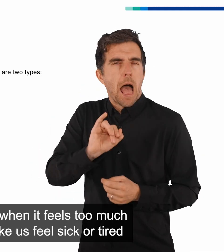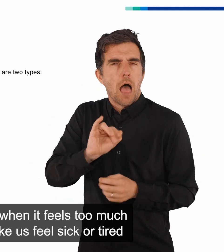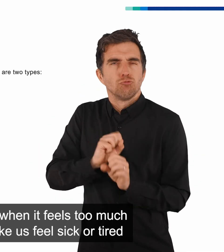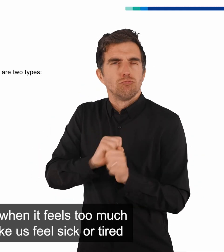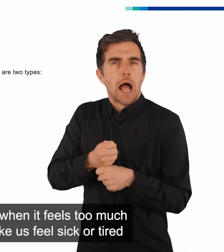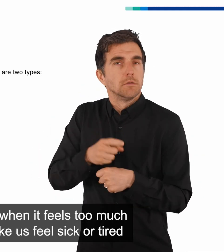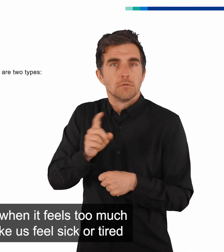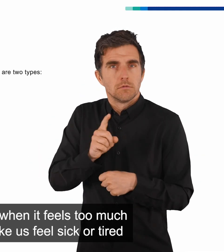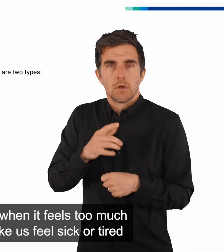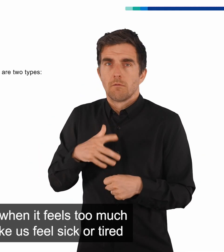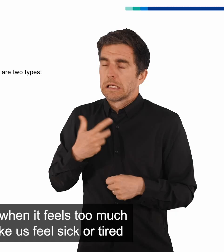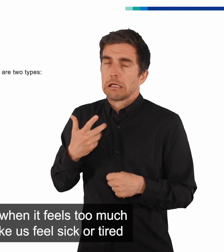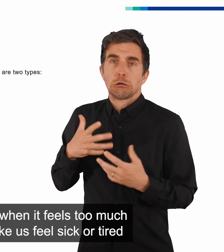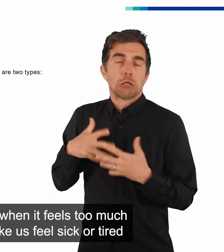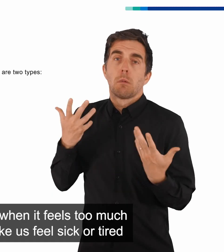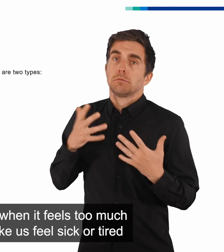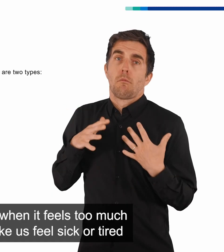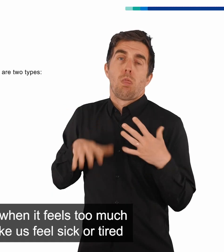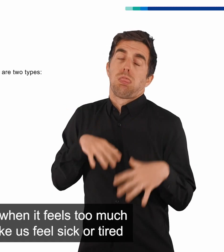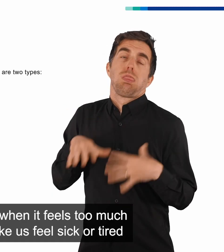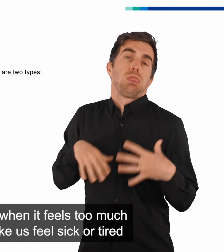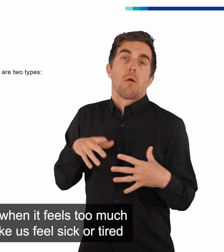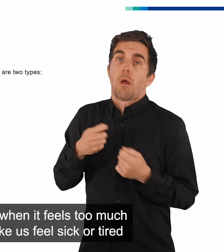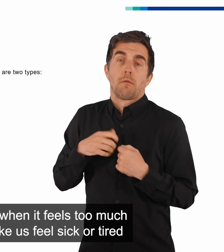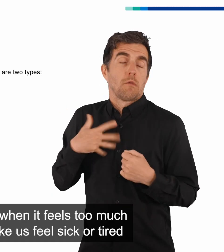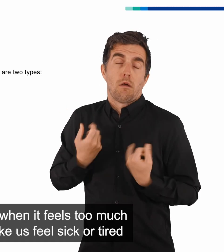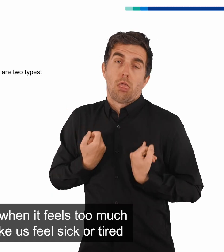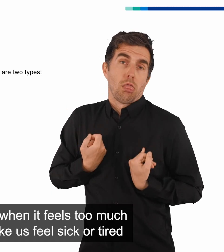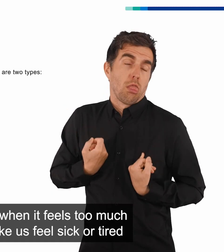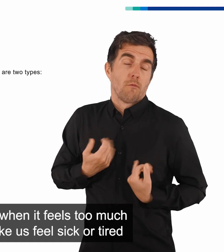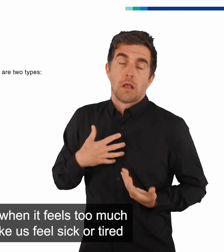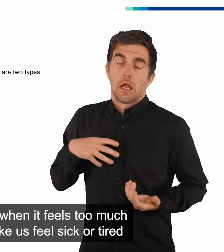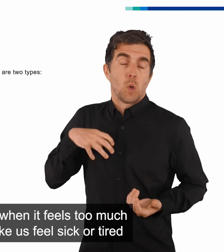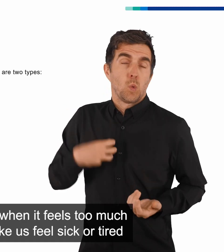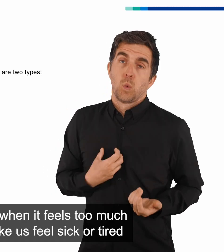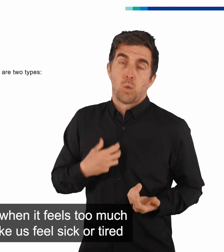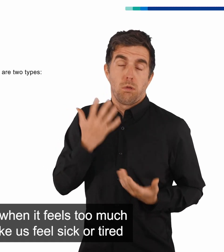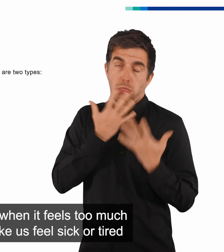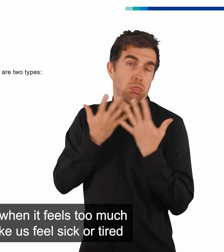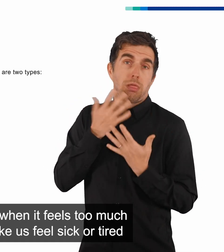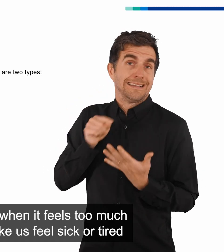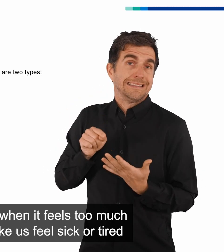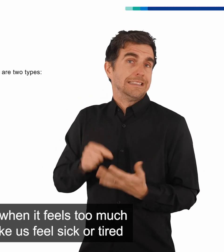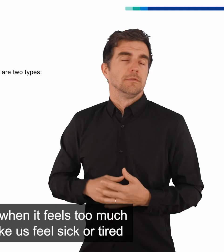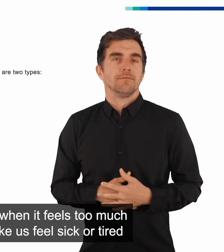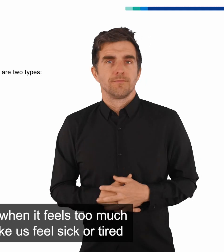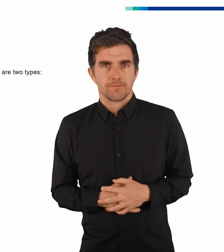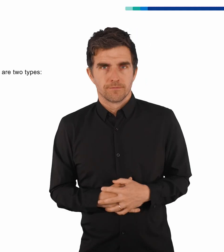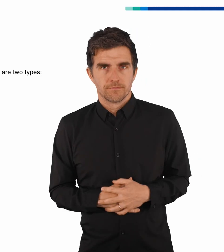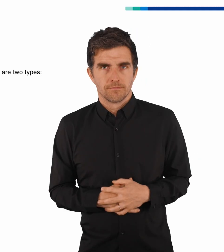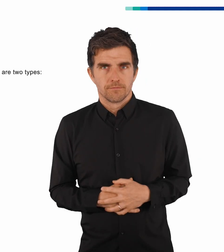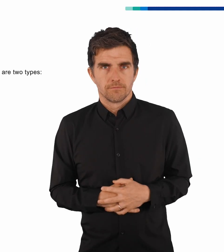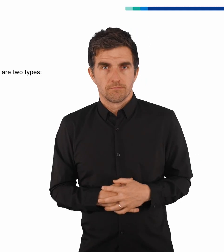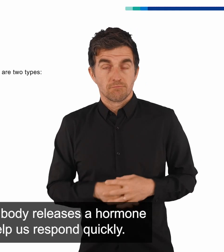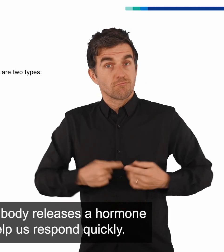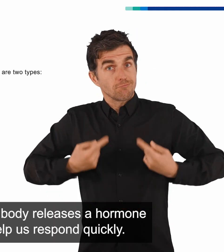handle and can make us feel sick or tired. When we're stressed, our body releases a hormone called adrenaline